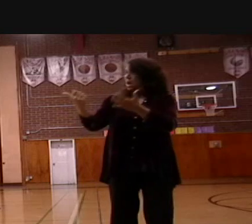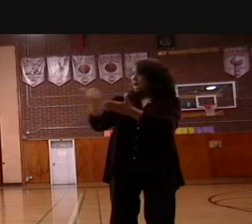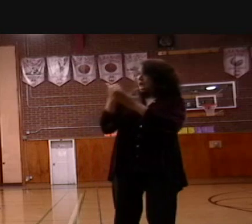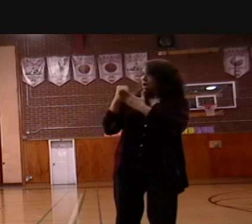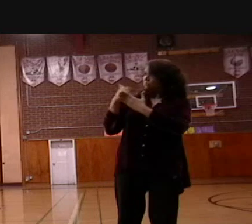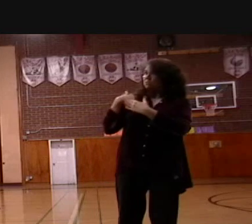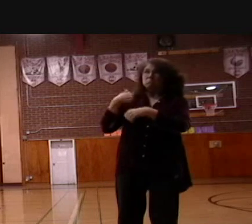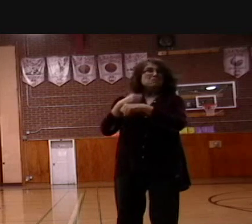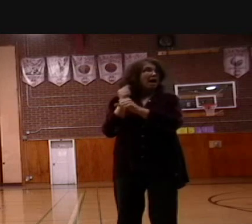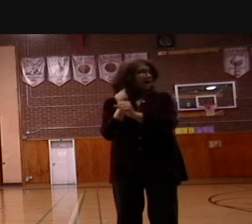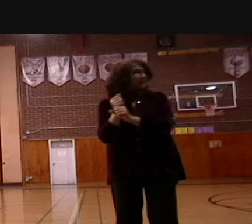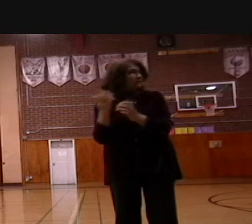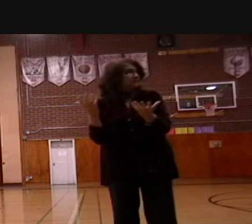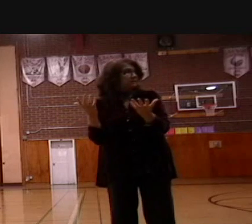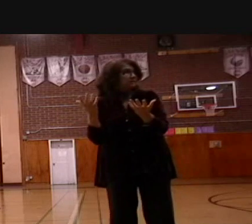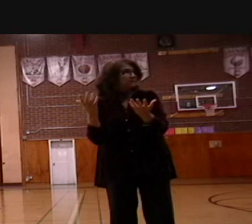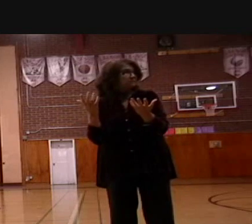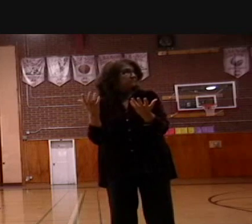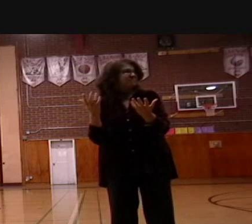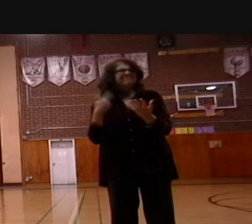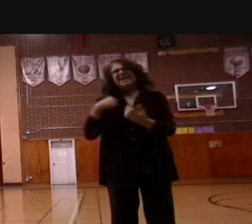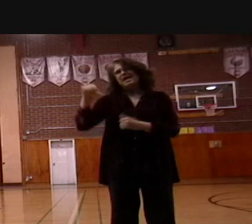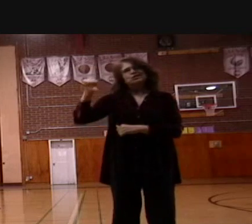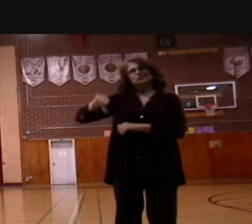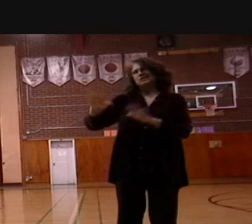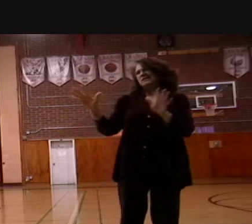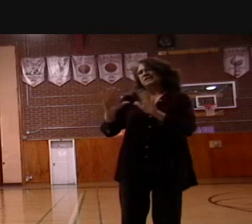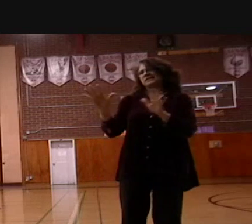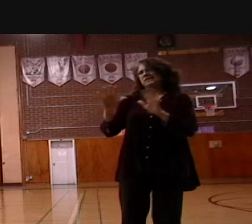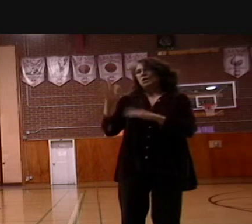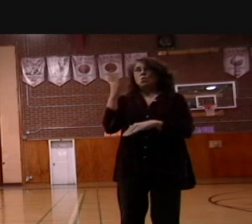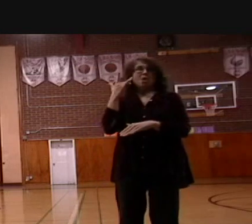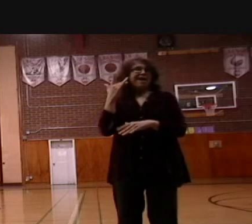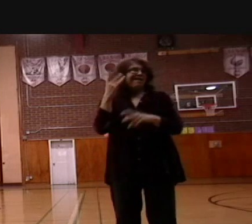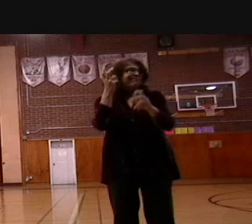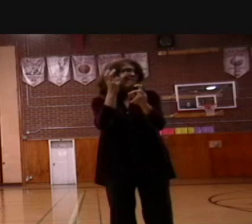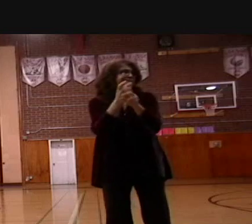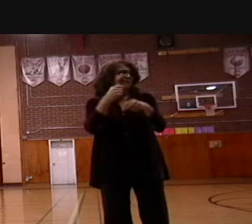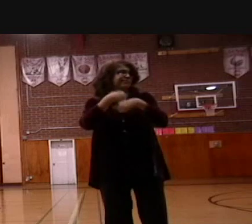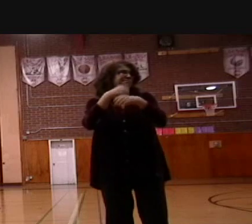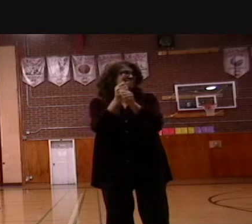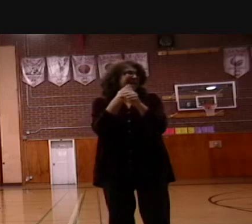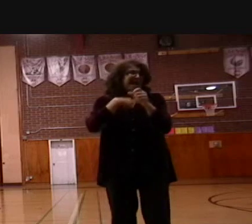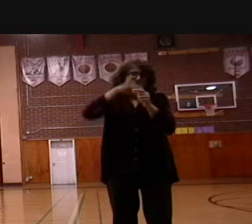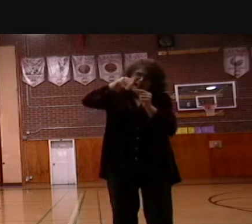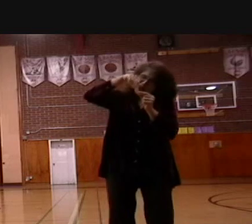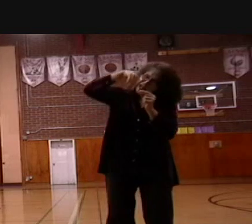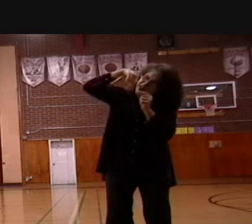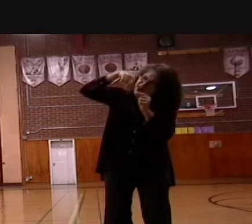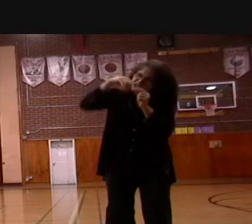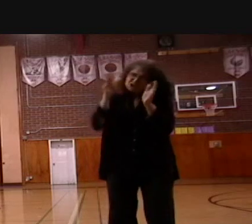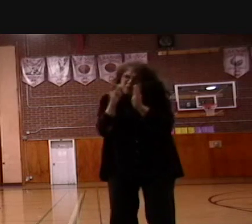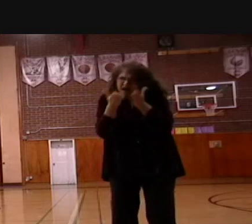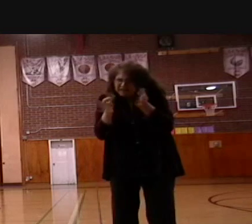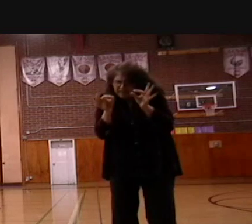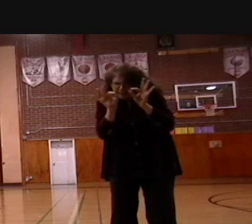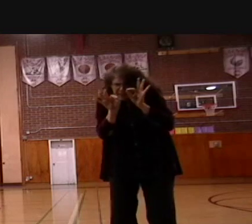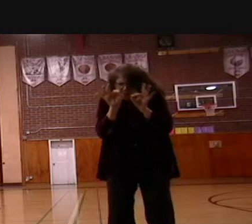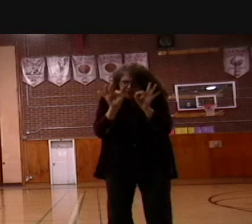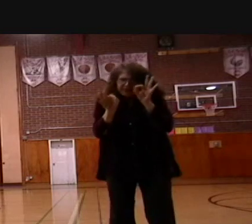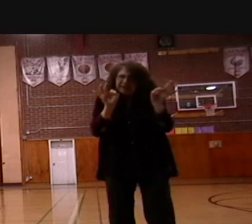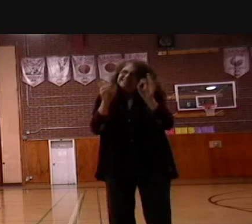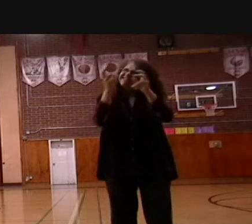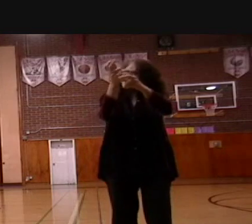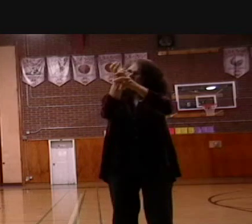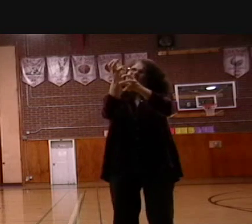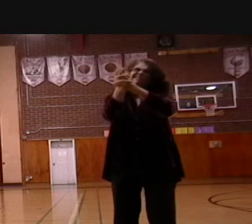thought that was pretty cool. Although I turned them down, since they're pretty hard to make with all of the small parts that you have to use. Plus,